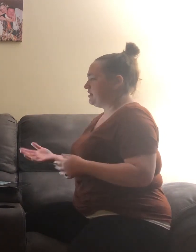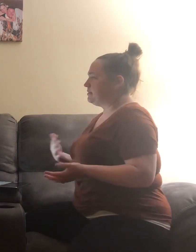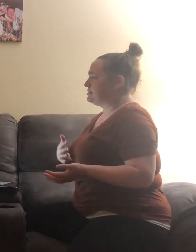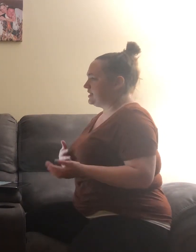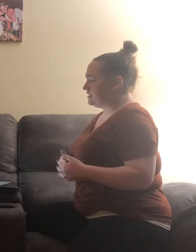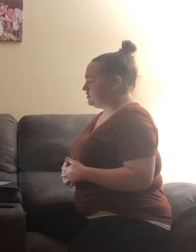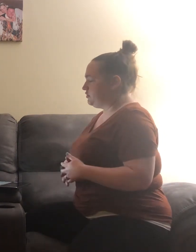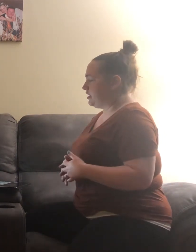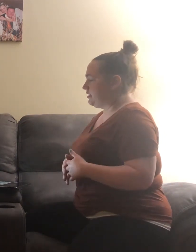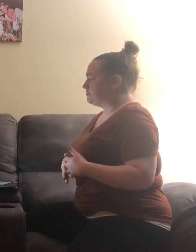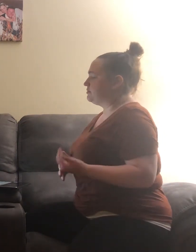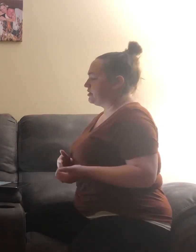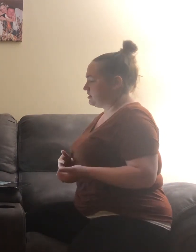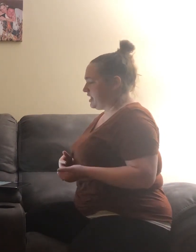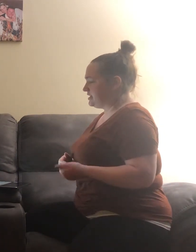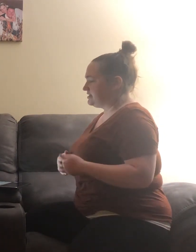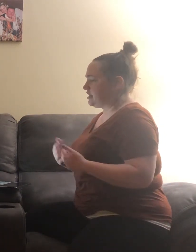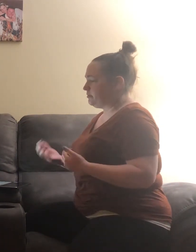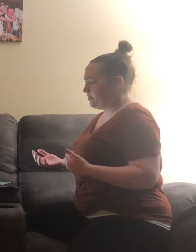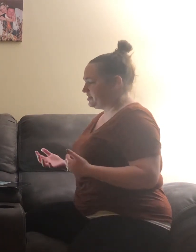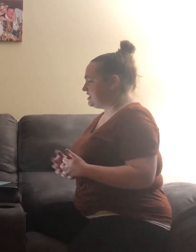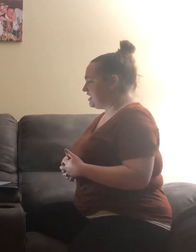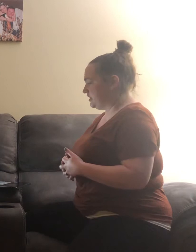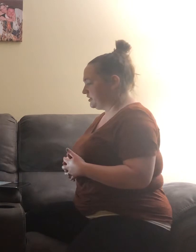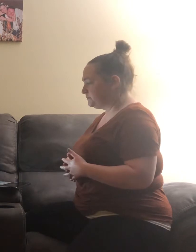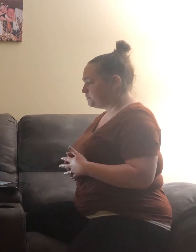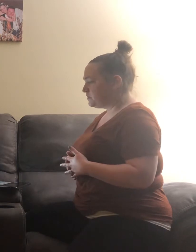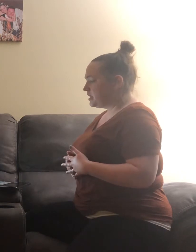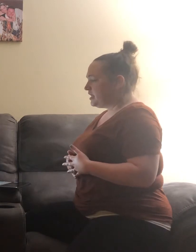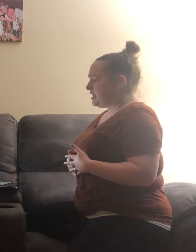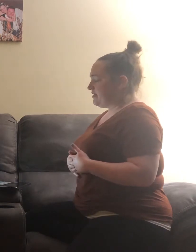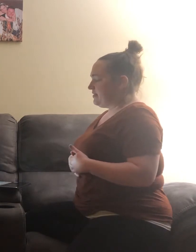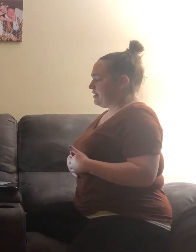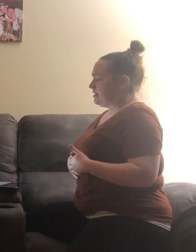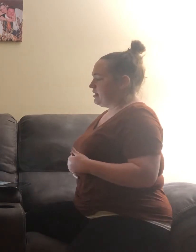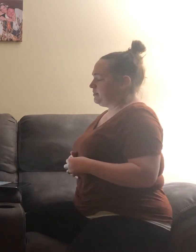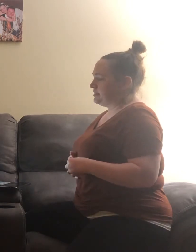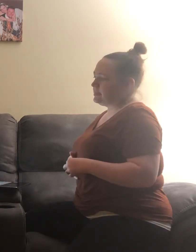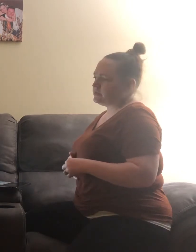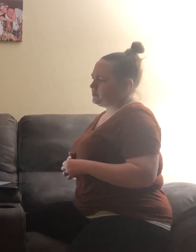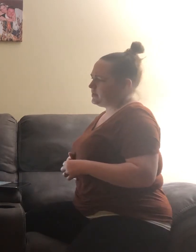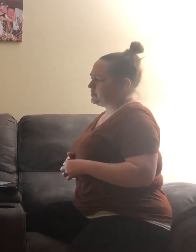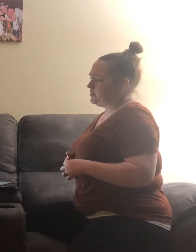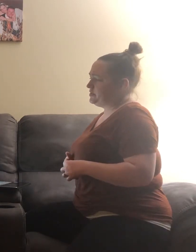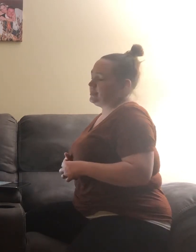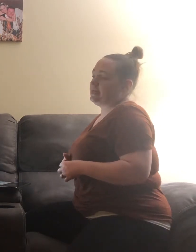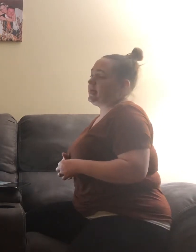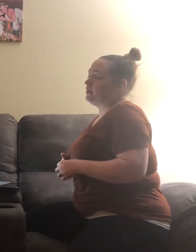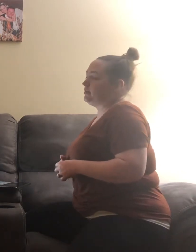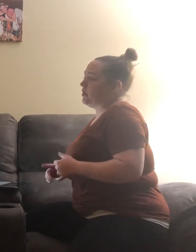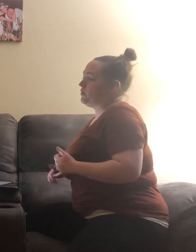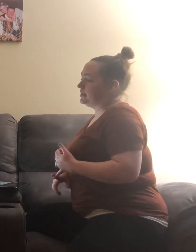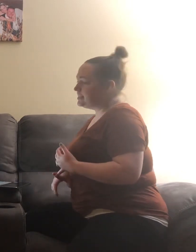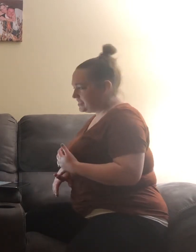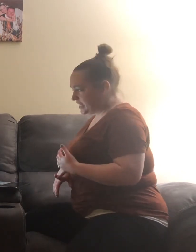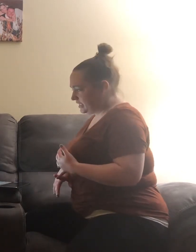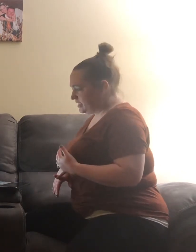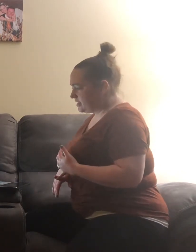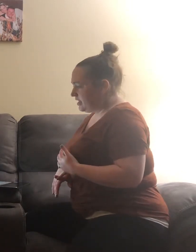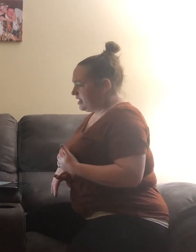comes and gets you from your class to help with his inhaler. And then it sounds like you guys are using the inhaler about once daily. And